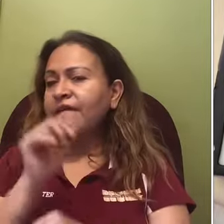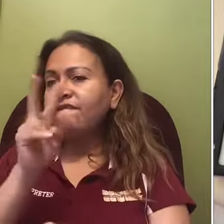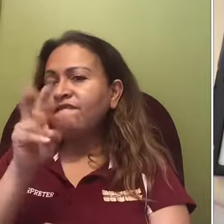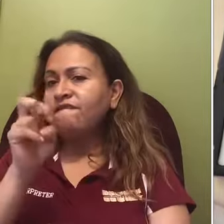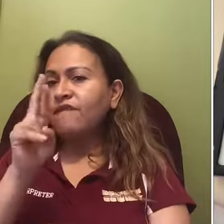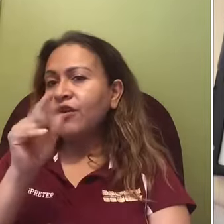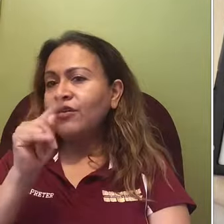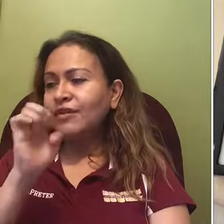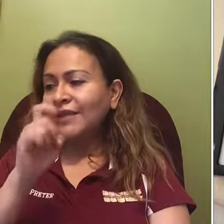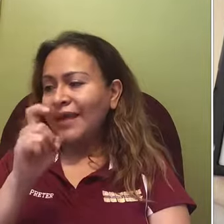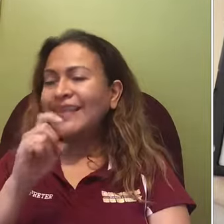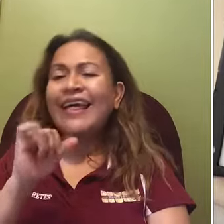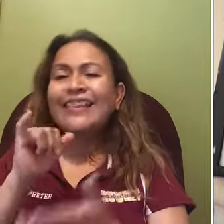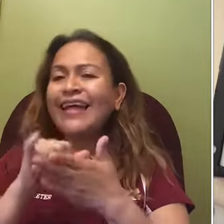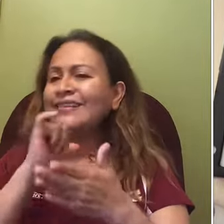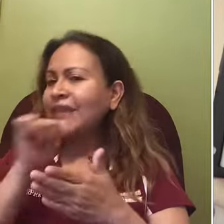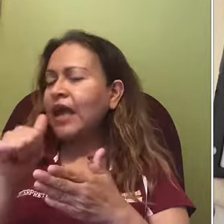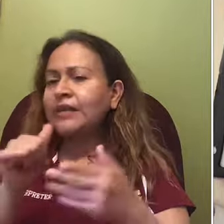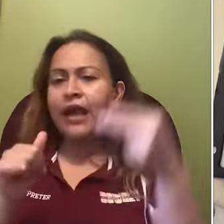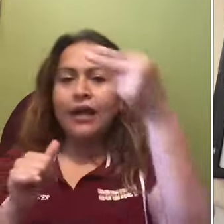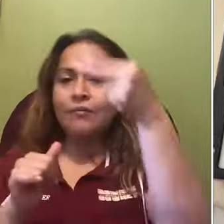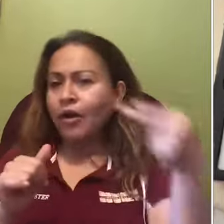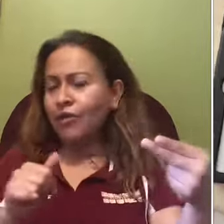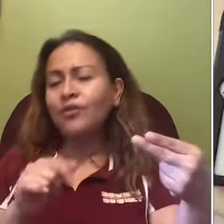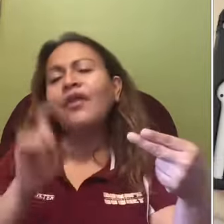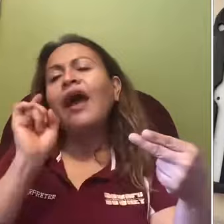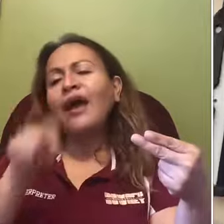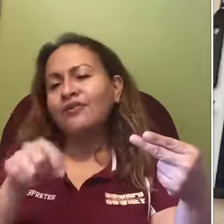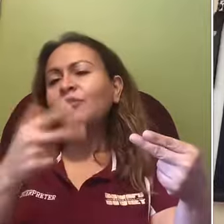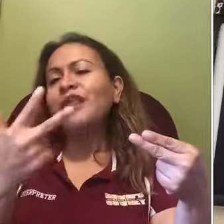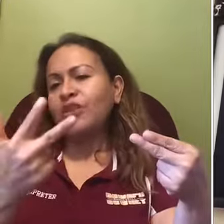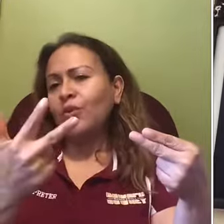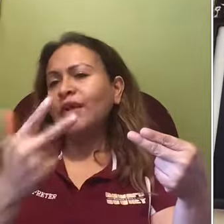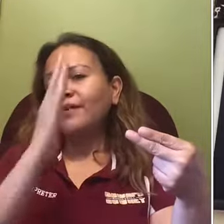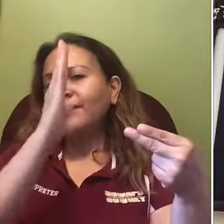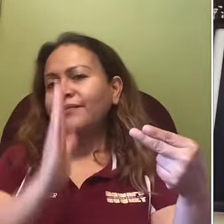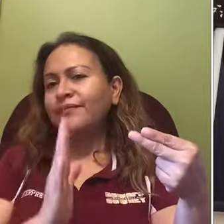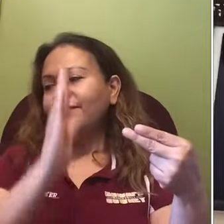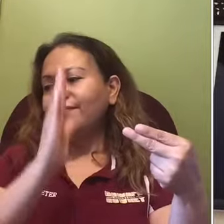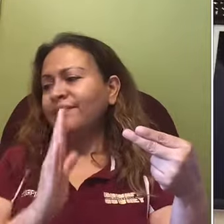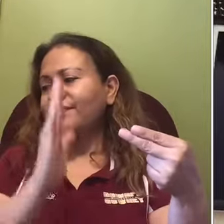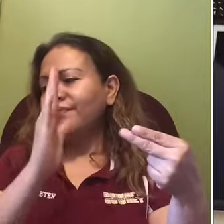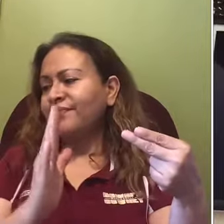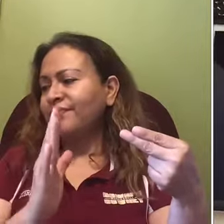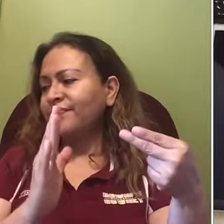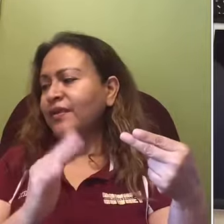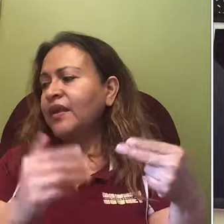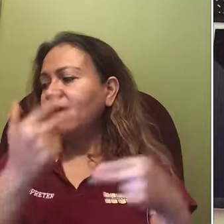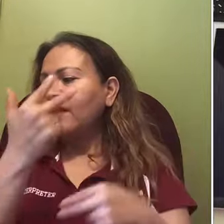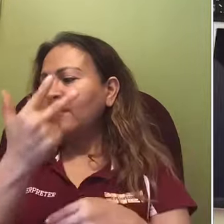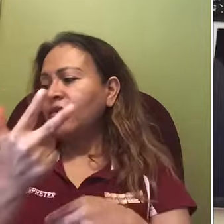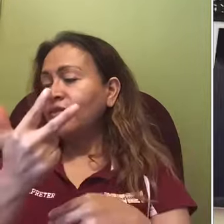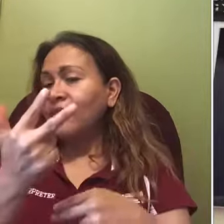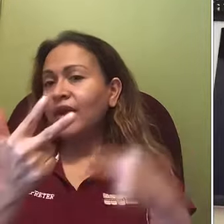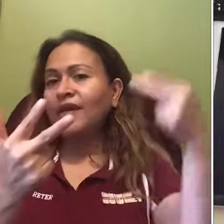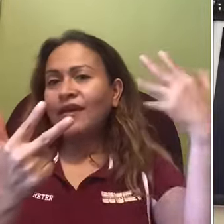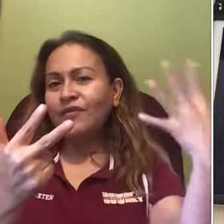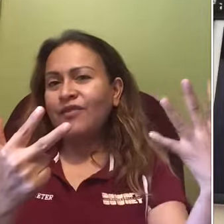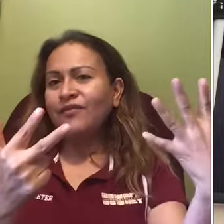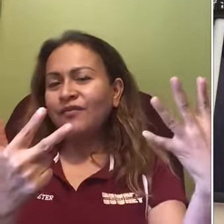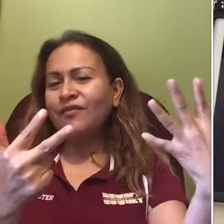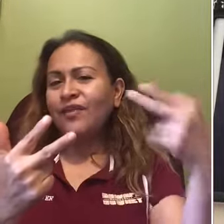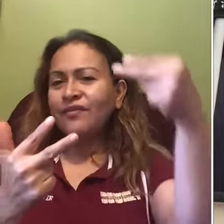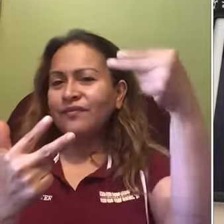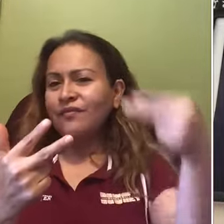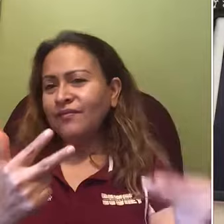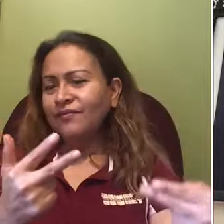is at, and it's not the hypotenuse, so this is the adjacent side. That is adjacent, so it's equal to 3 over the hypotenuse. The